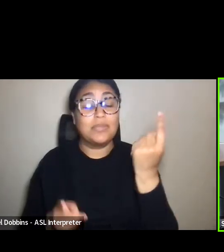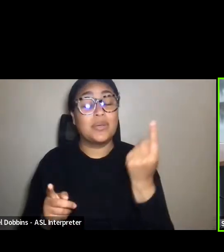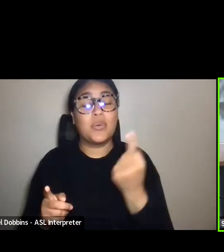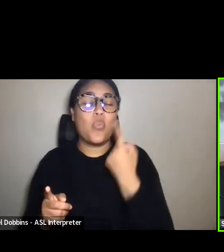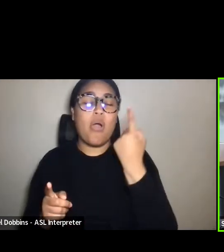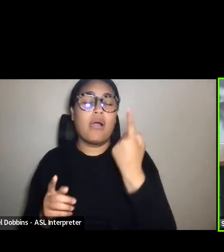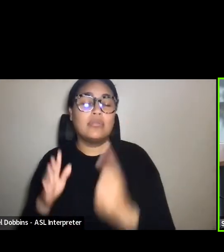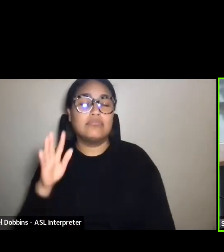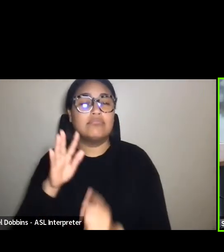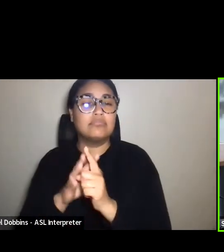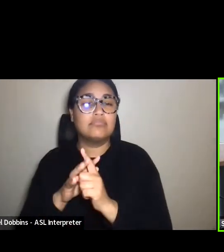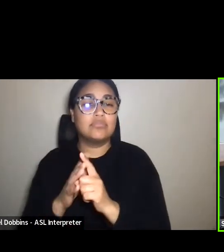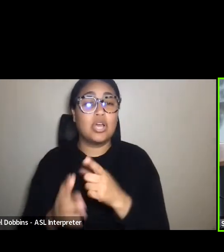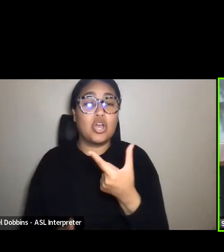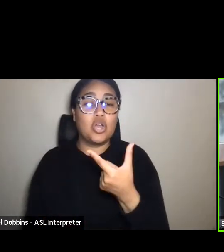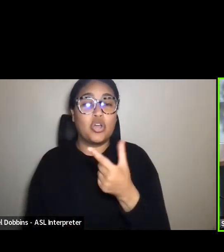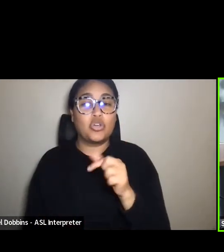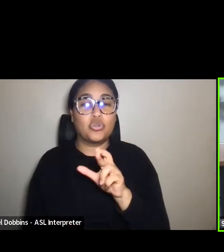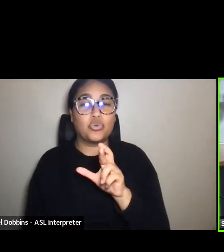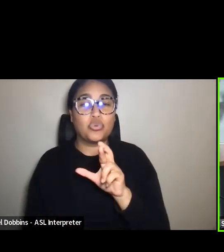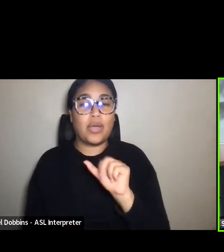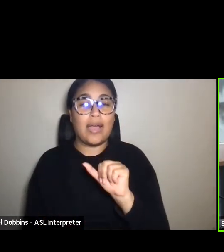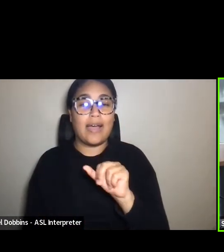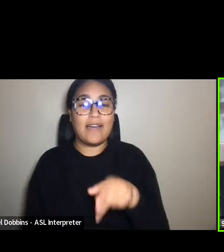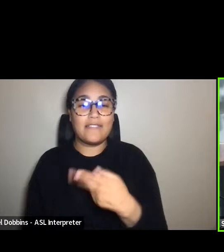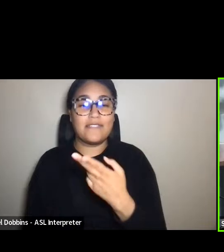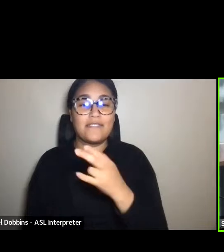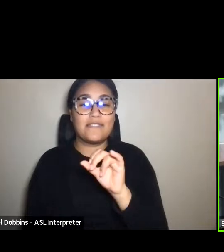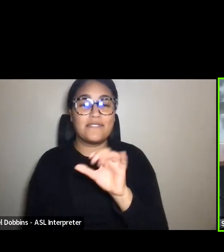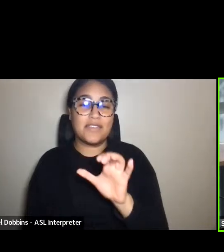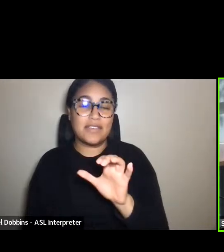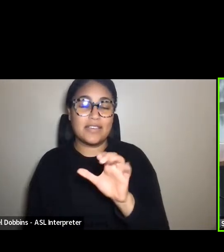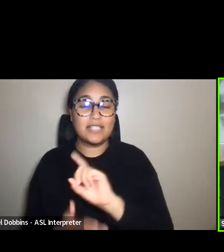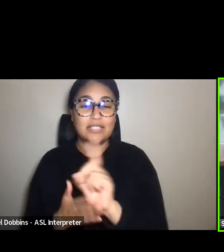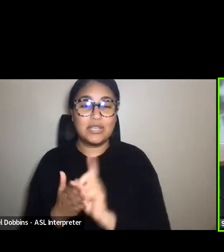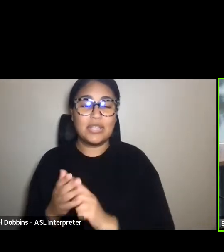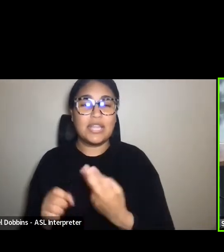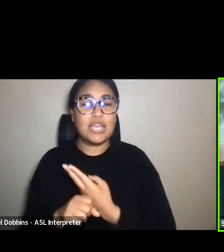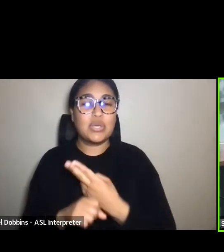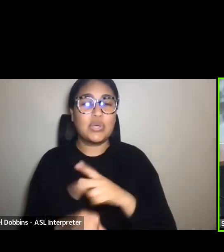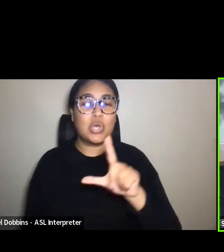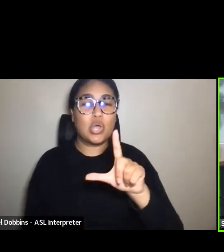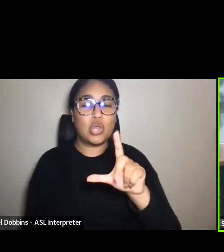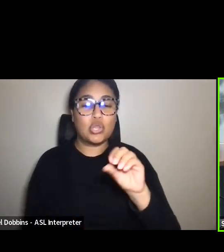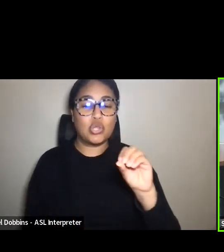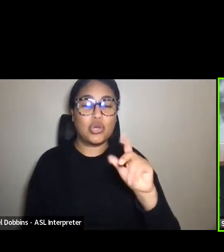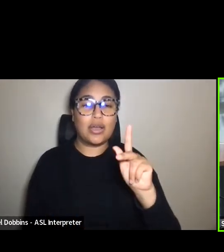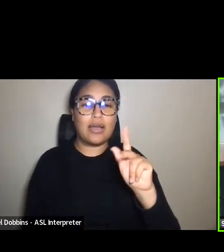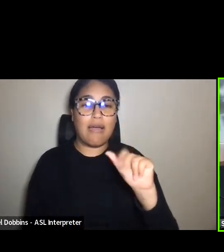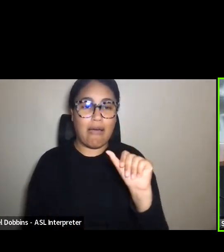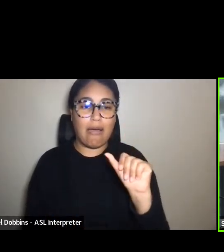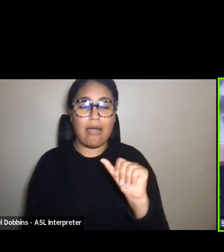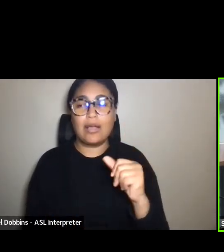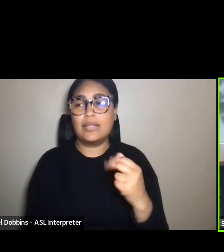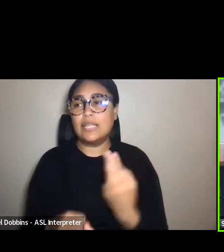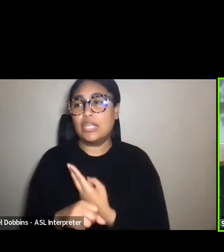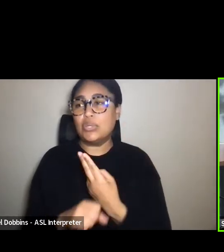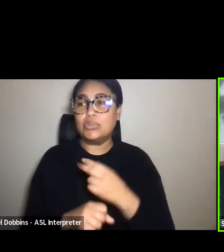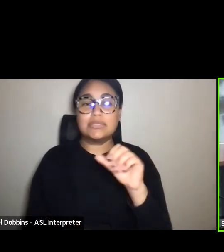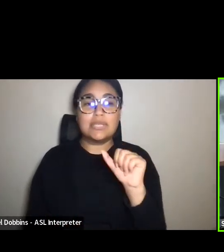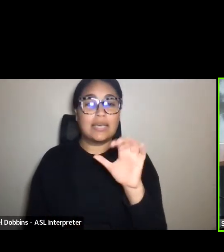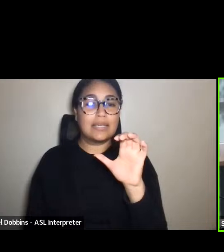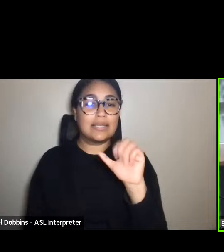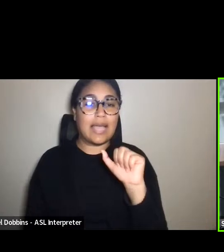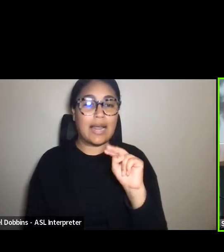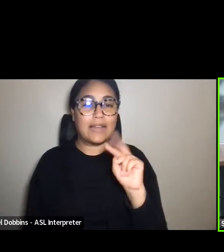to mind is the graphic design, because they used Looka to build a logo. They used Canva to make a flyer.